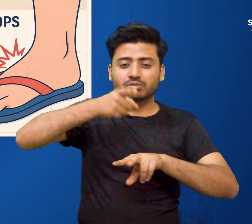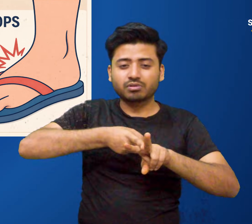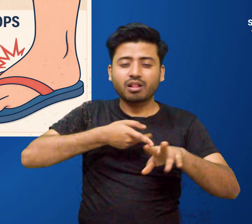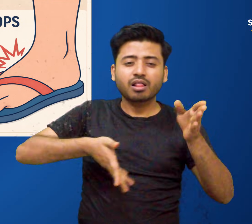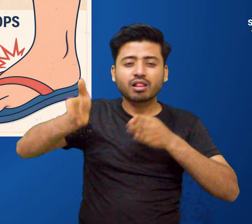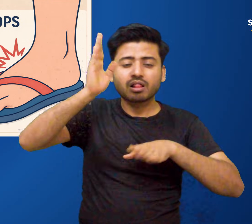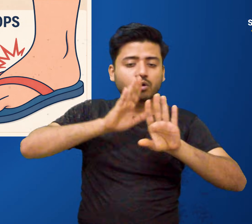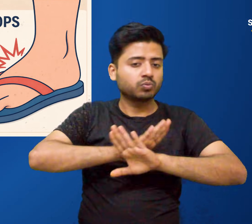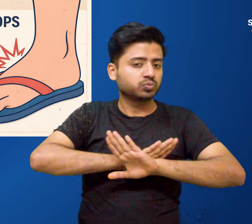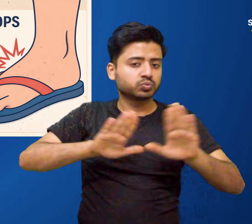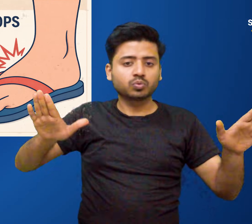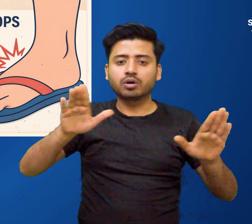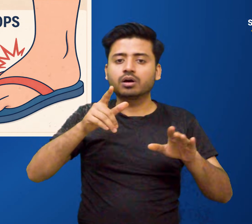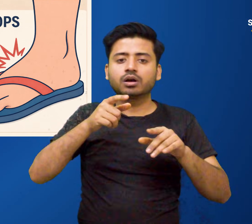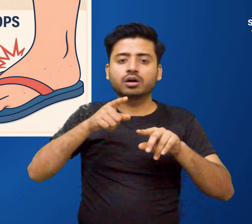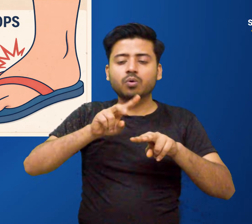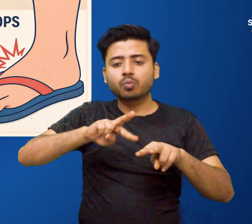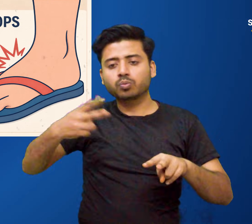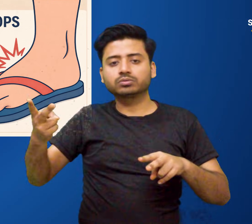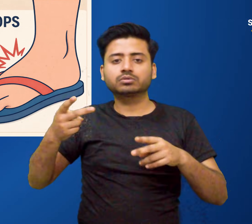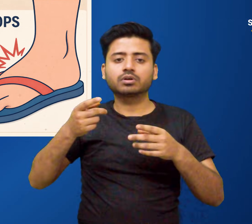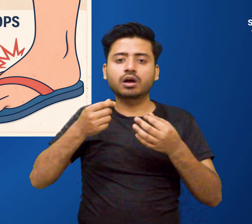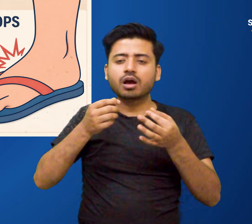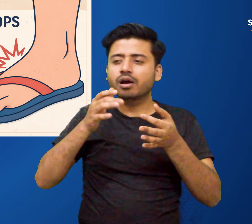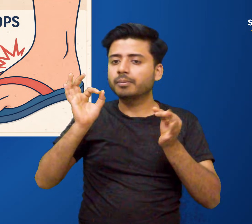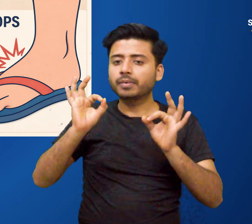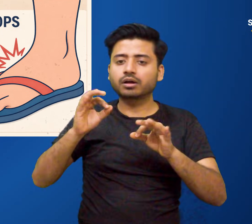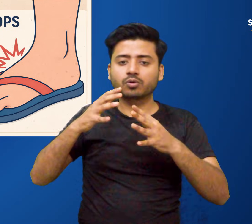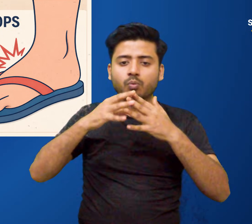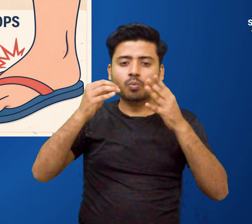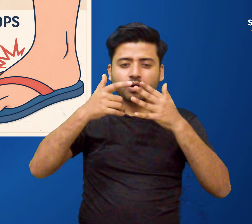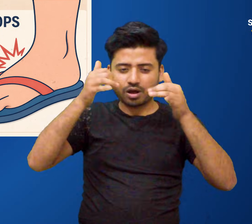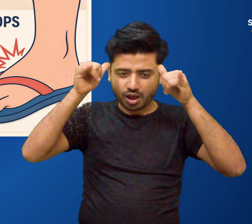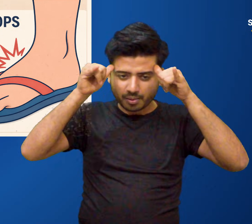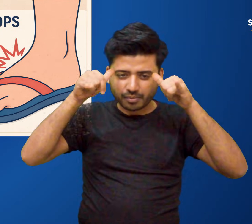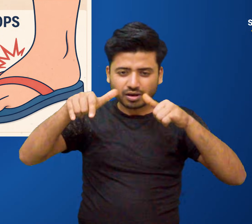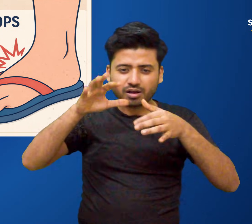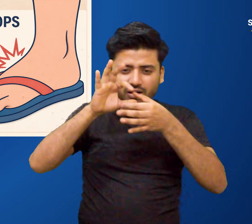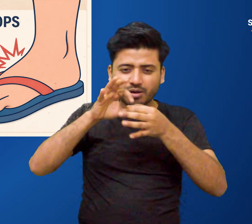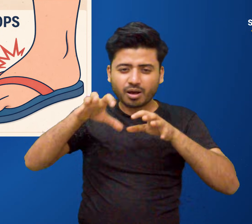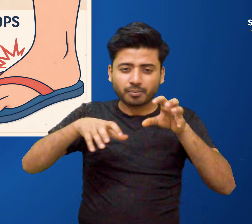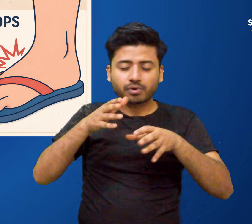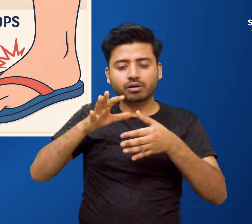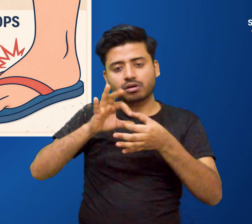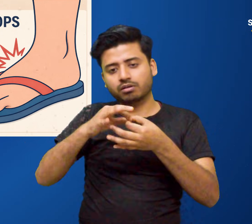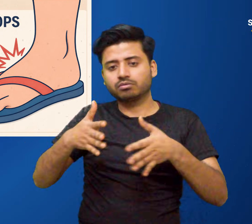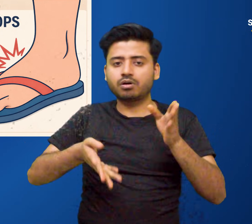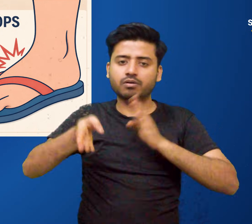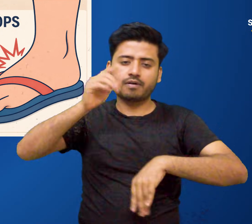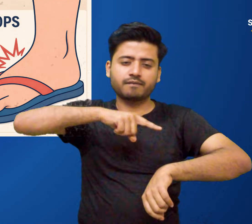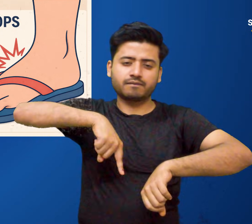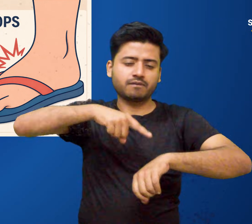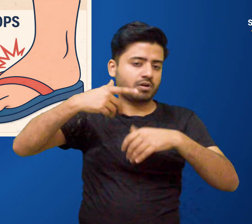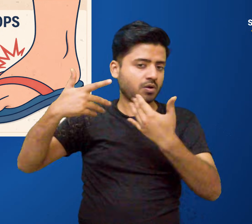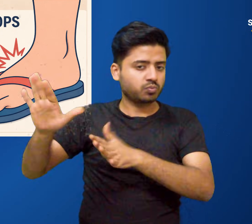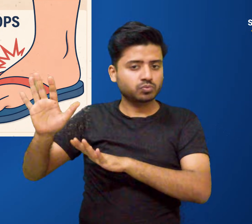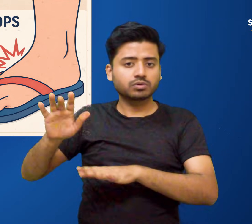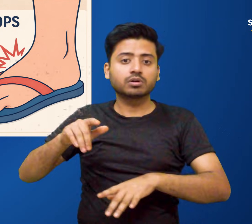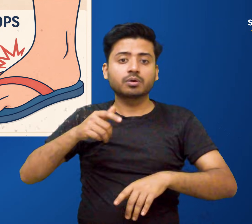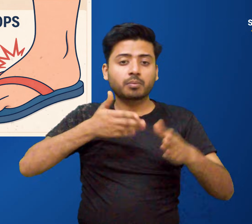and change how your foot strikes the ground. This misalignment can cause radiating pain in your ankles, knees, hips, and lower